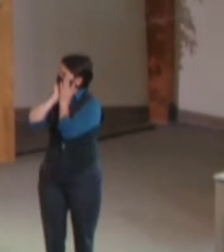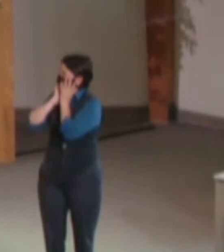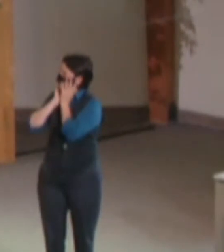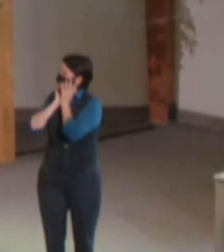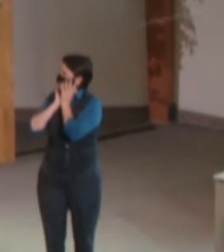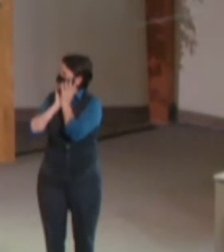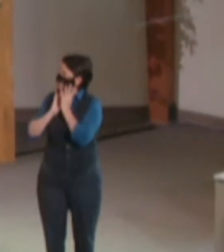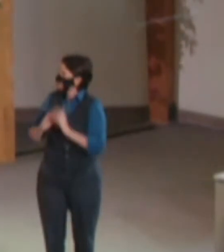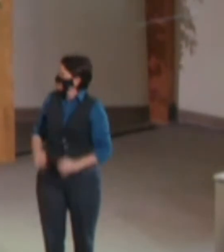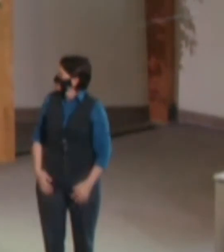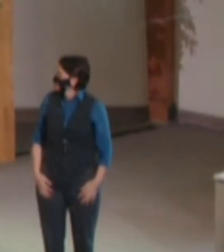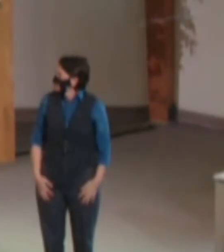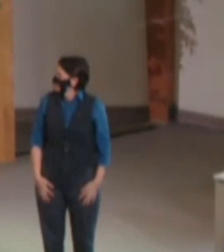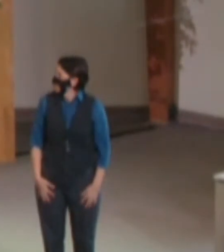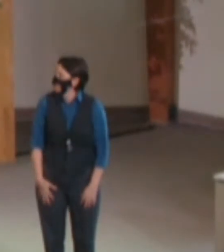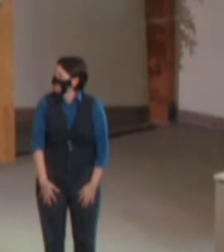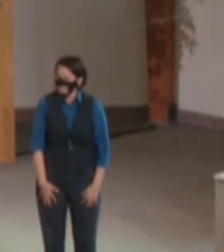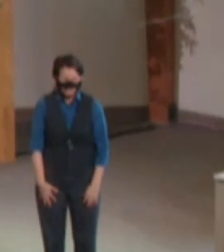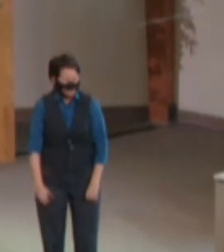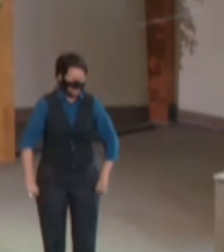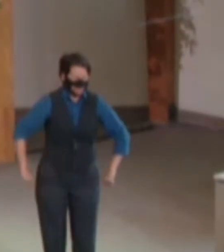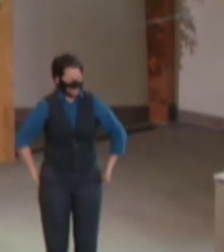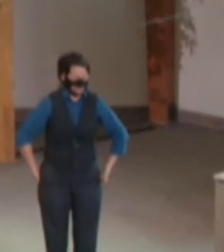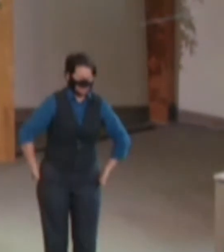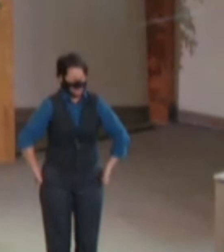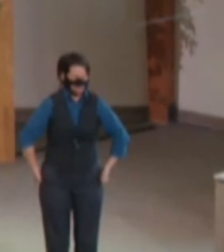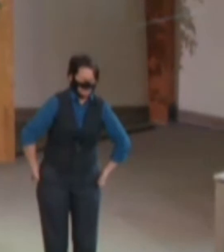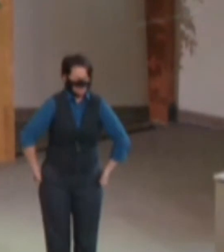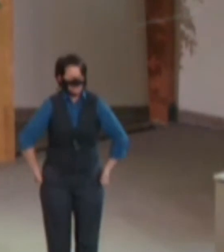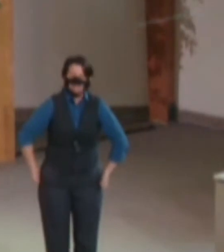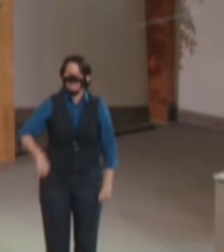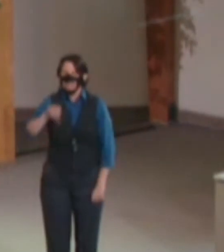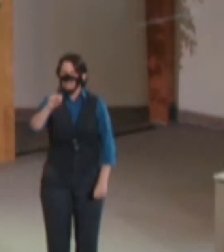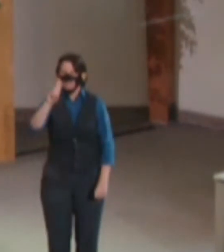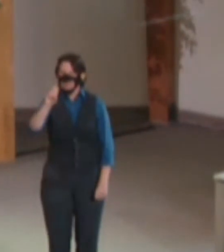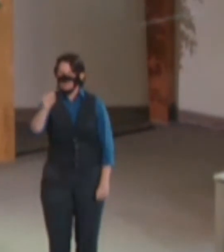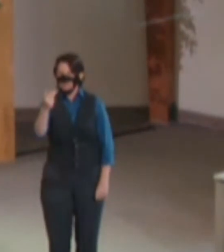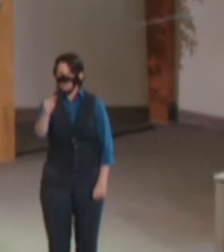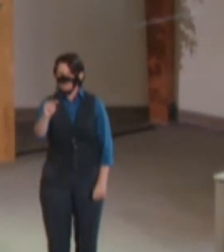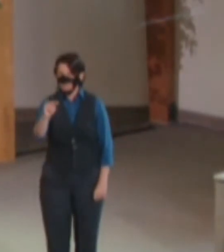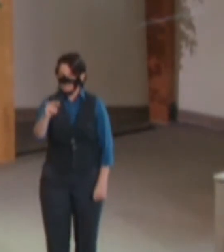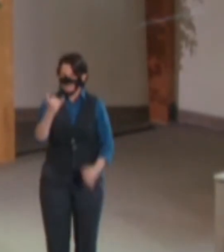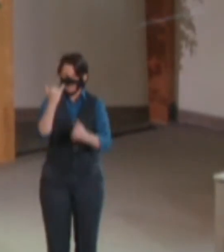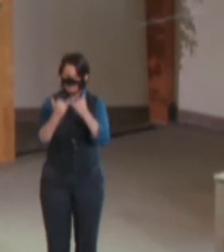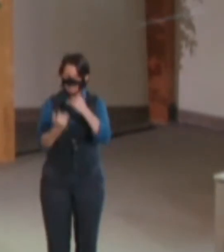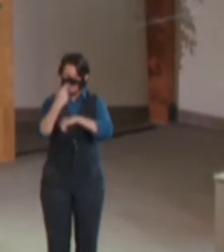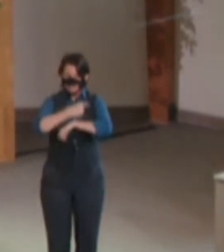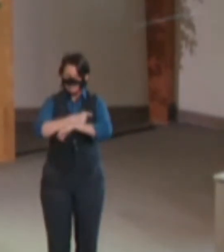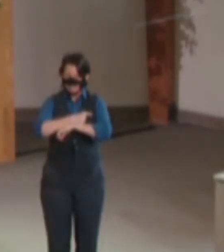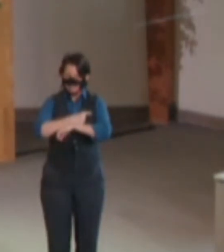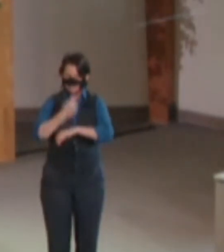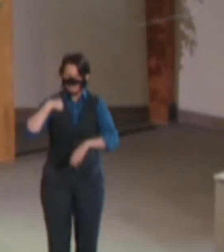Yeah, she's like, grumble, grumble, grumble, grumble, grumble. Why is she calling me up? Today is our last day as our